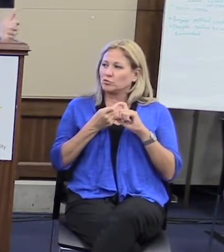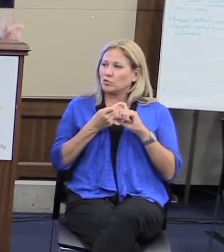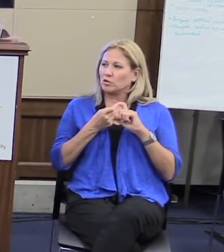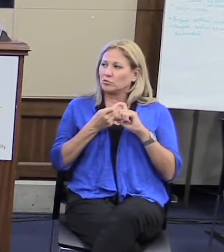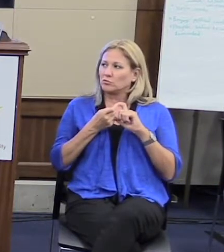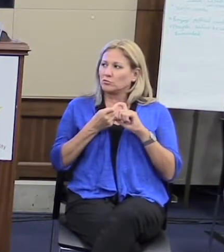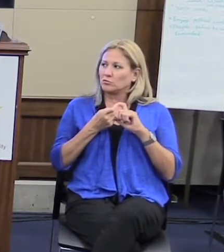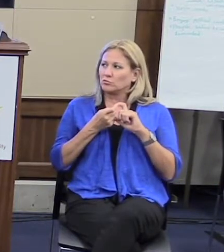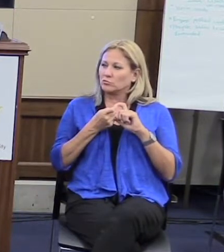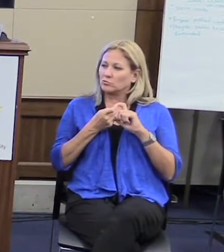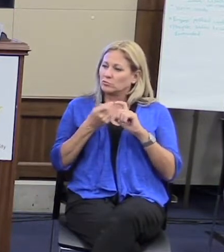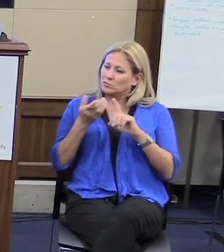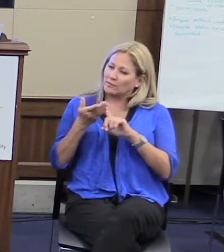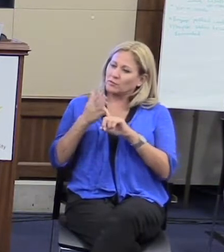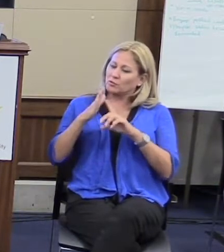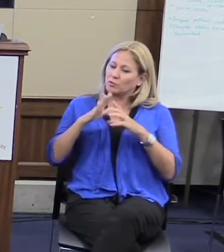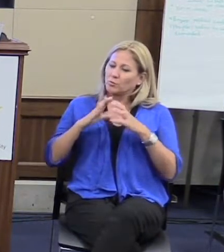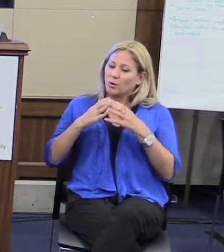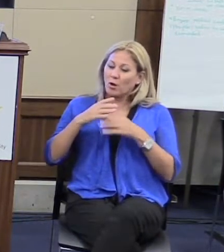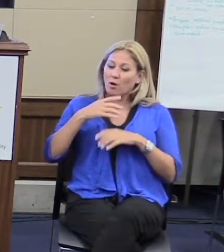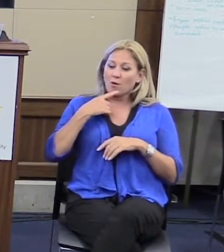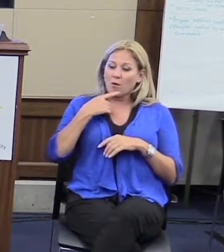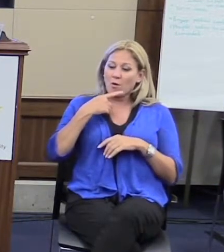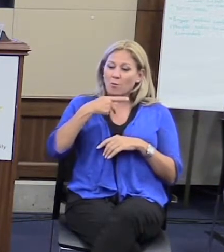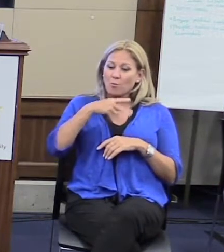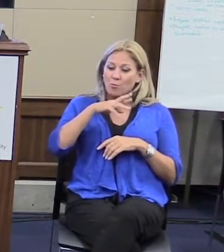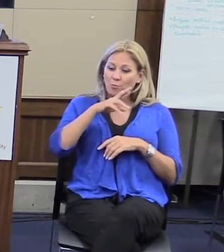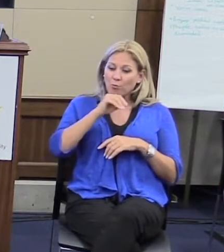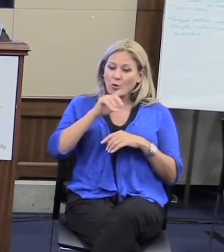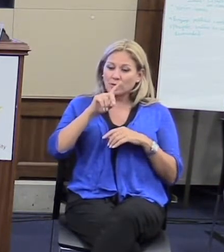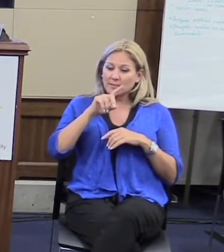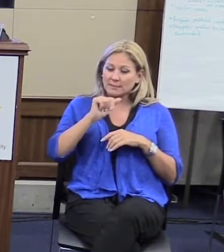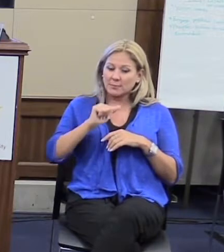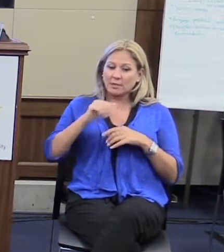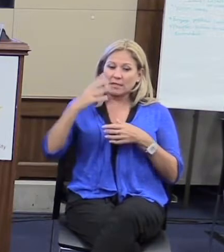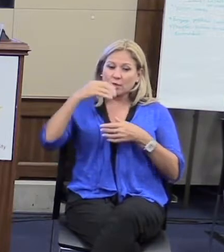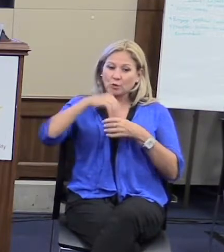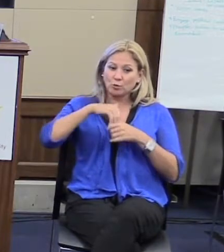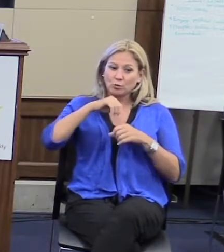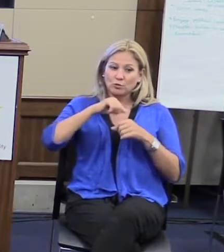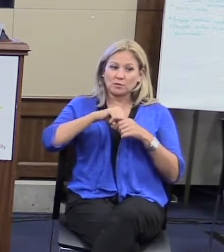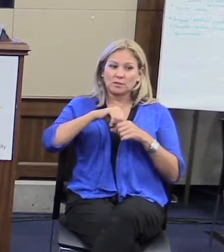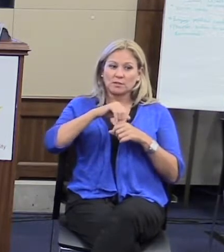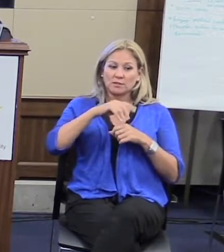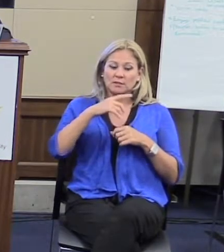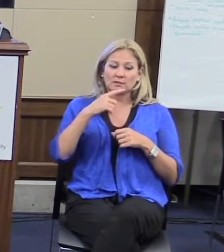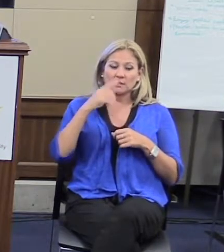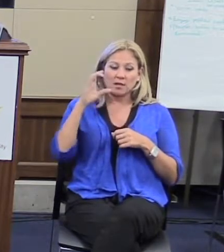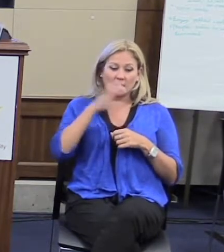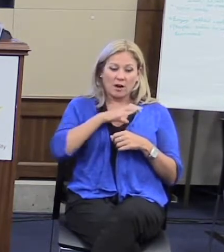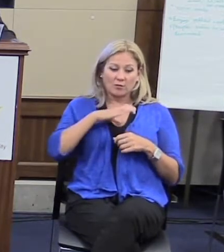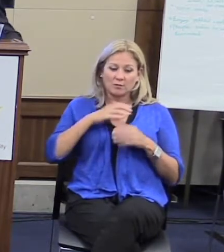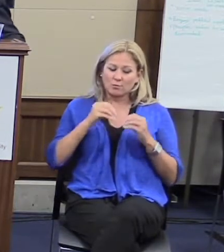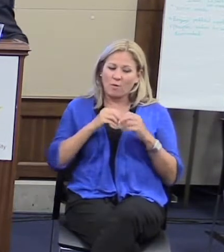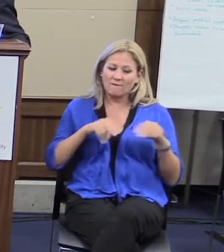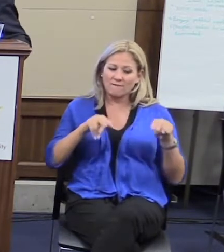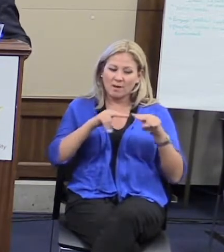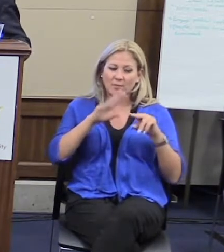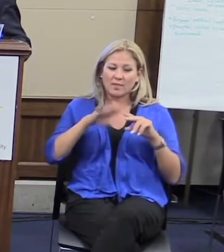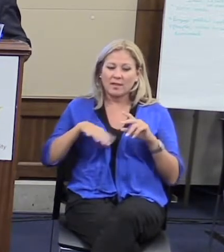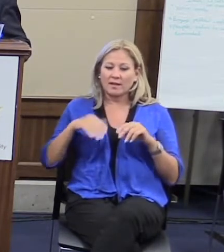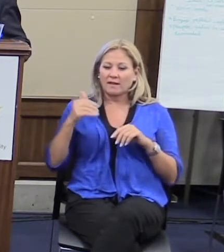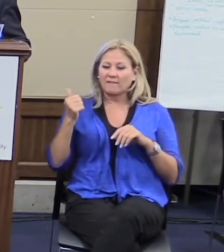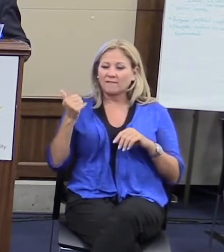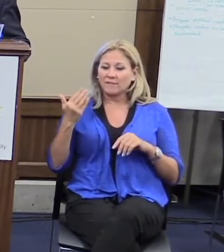you that a pro-disability inclusion Republican in Congress right now is far more valuable than 15